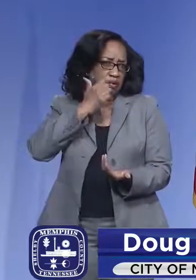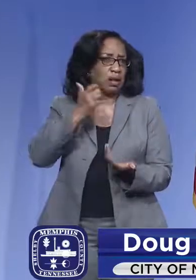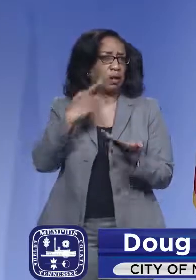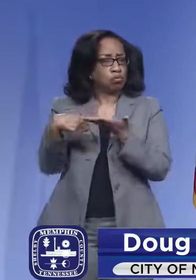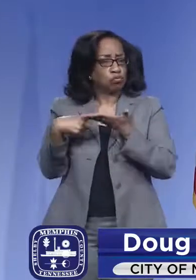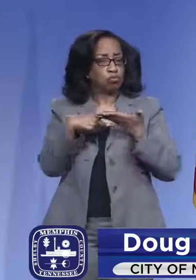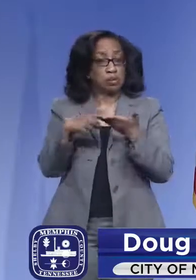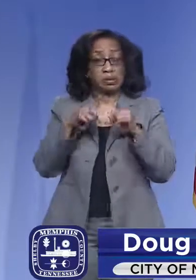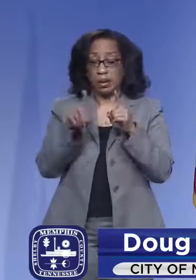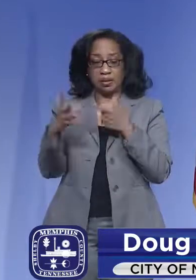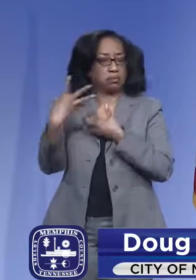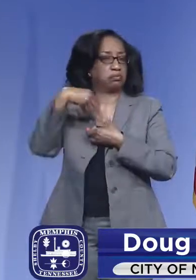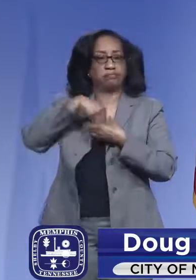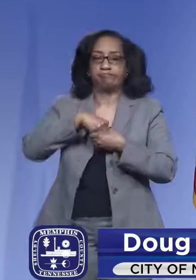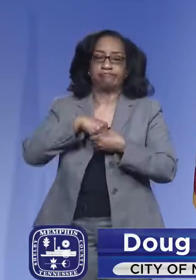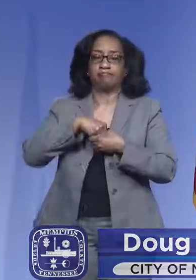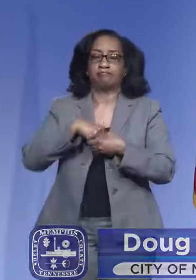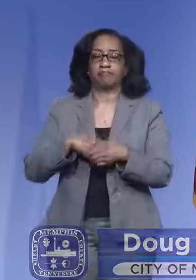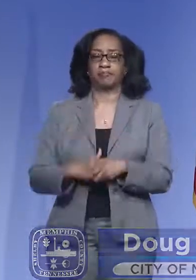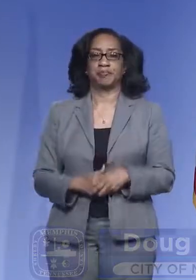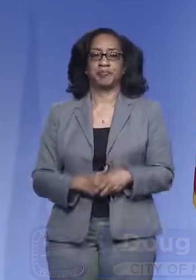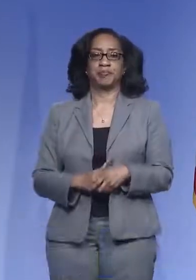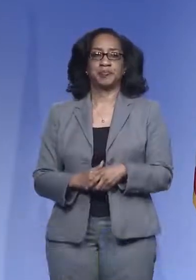been part of our discussion.